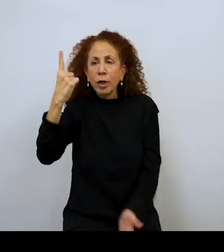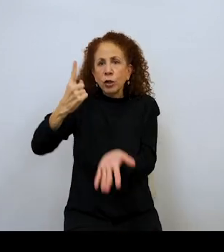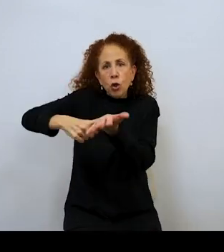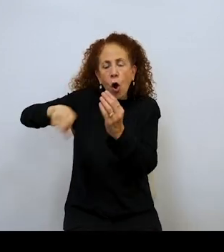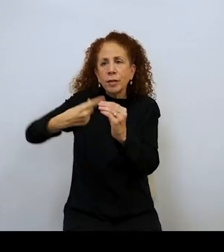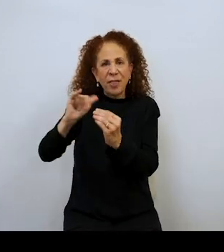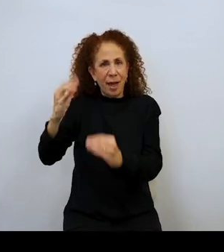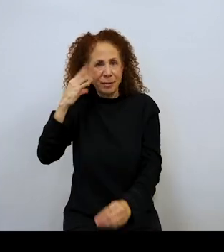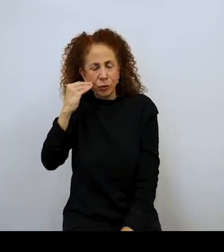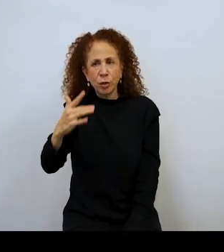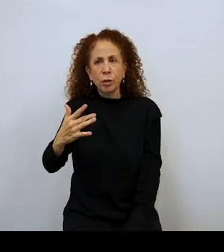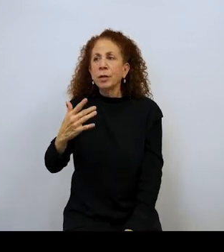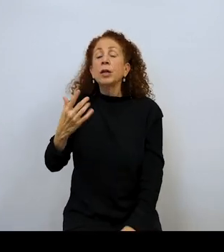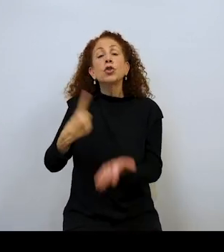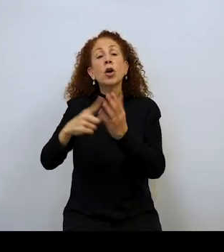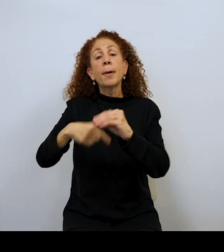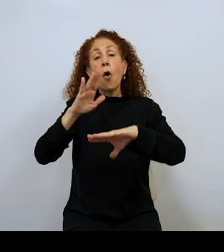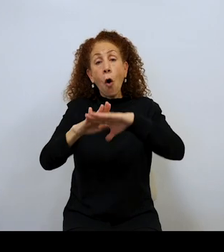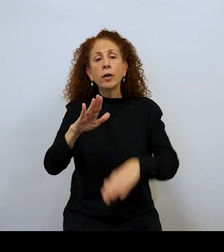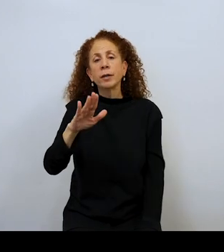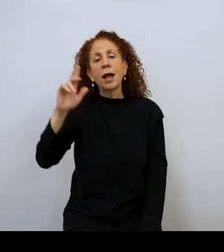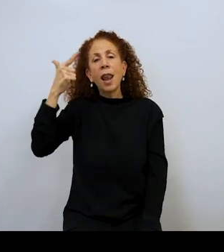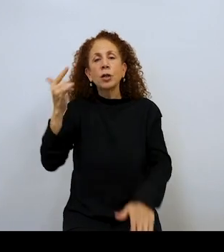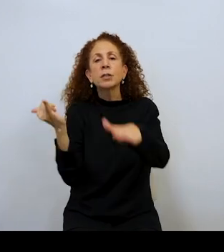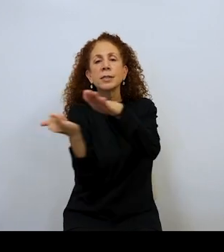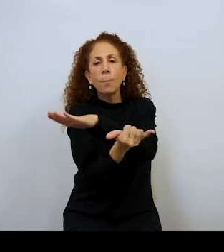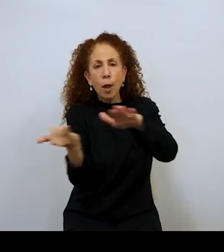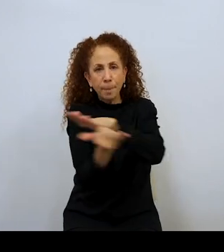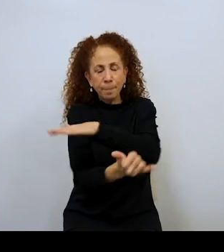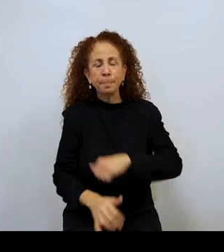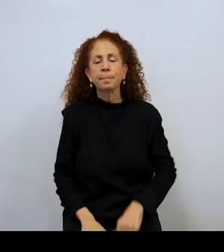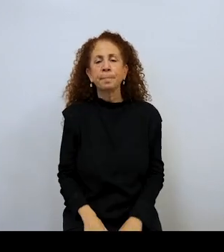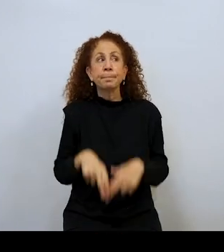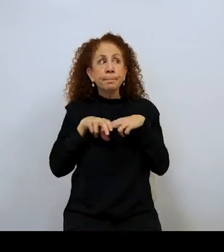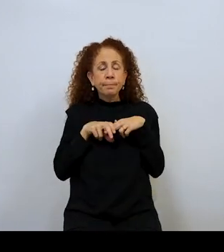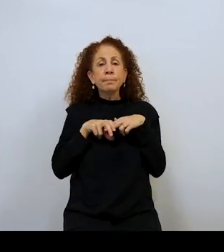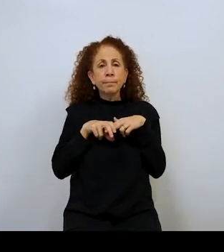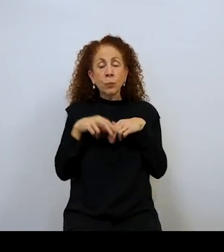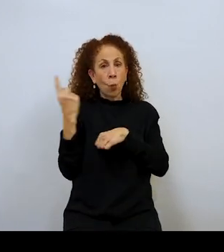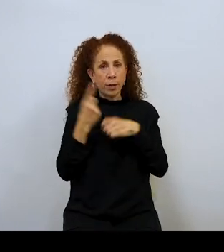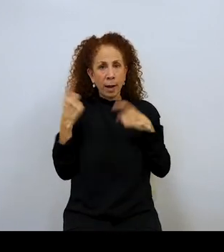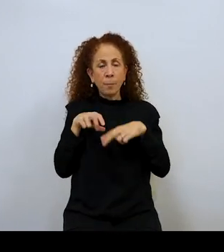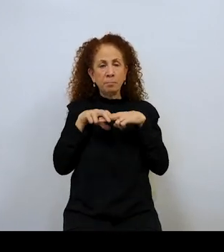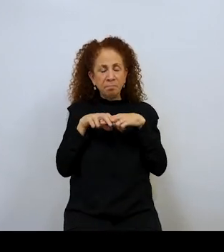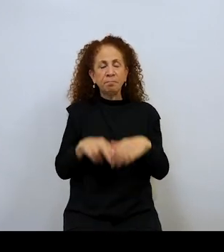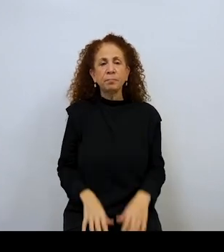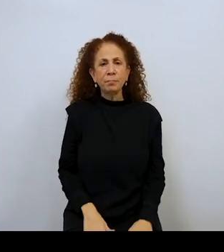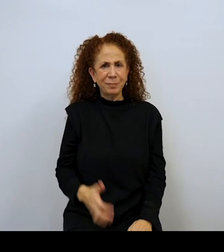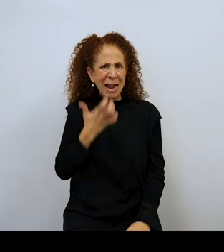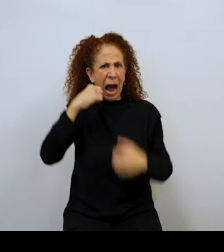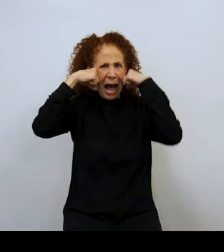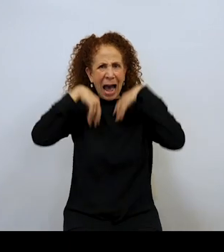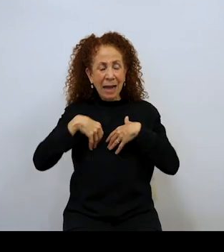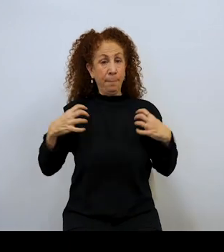being on the tube, on the London, you know, underground metro, mm-hmm. One day. And it was quite hot and he